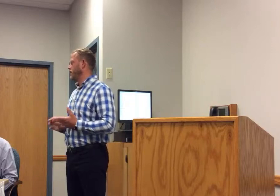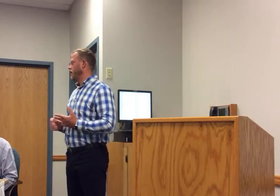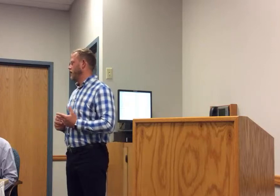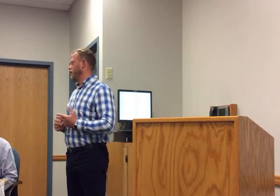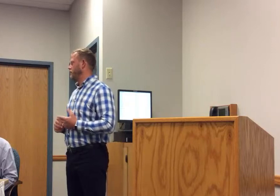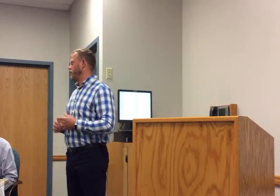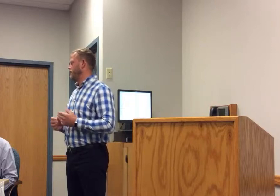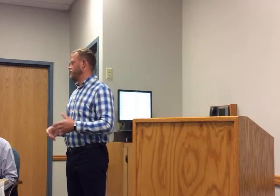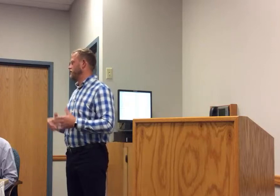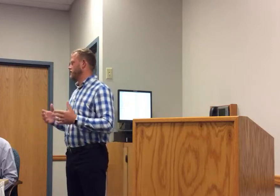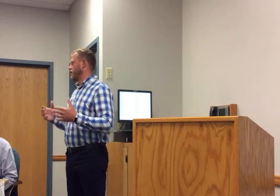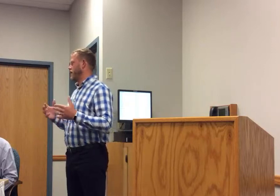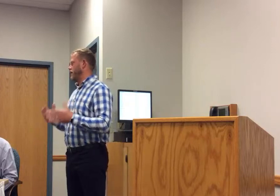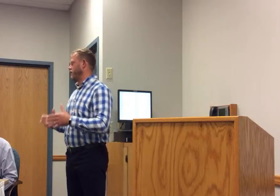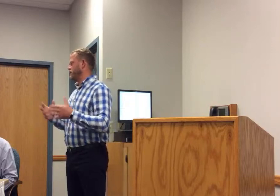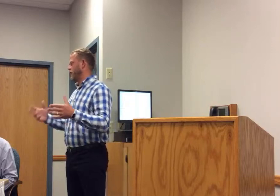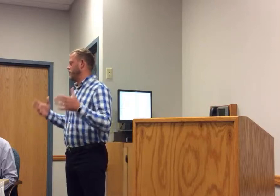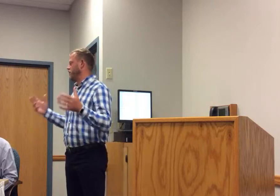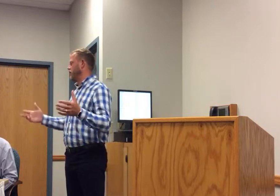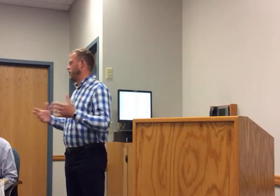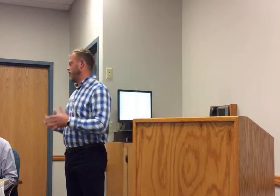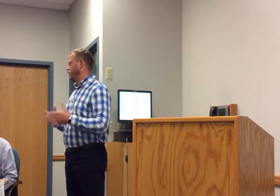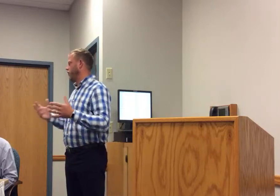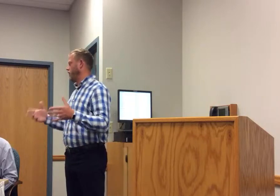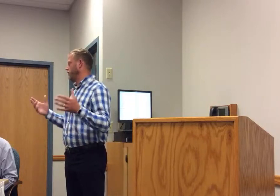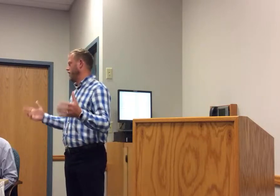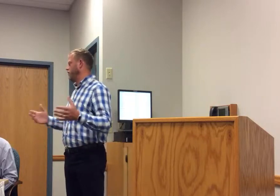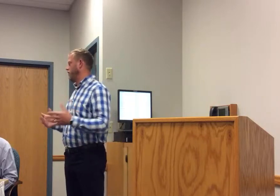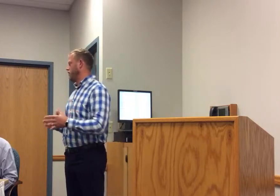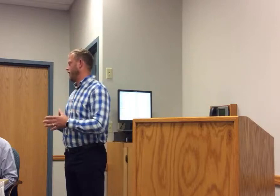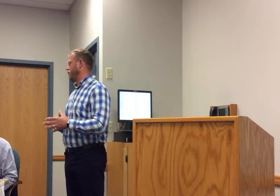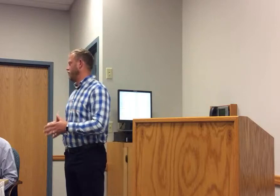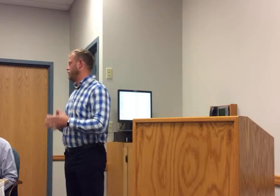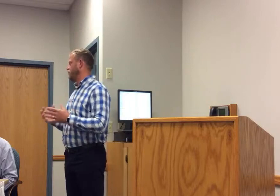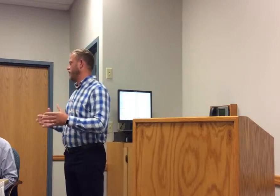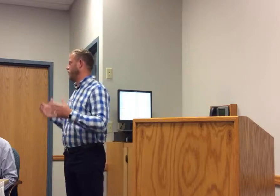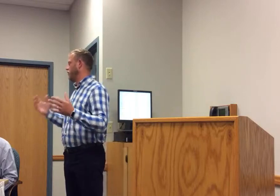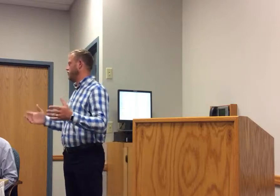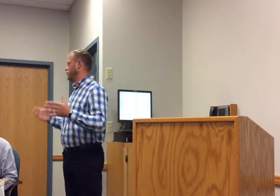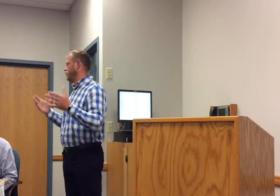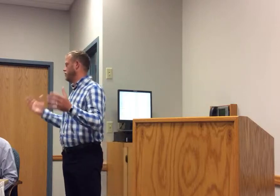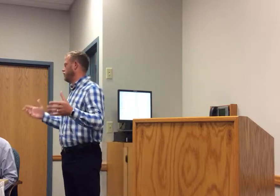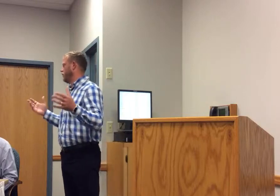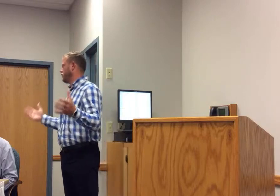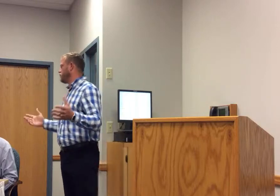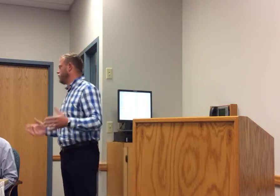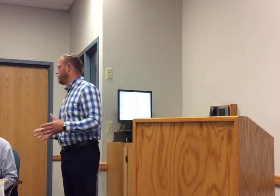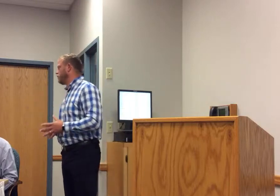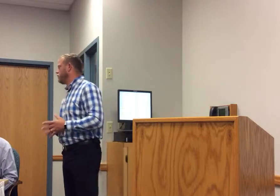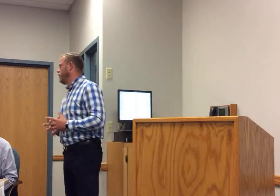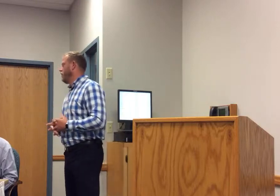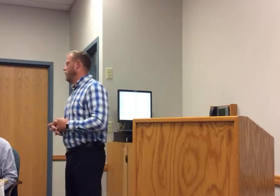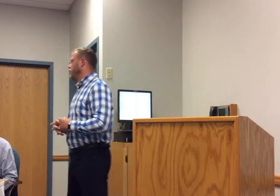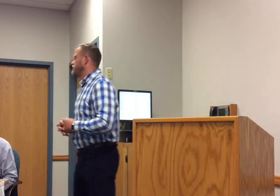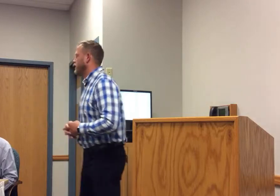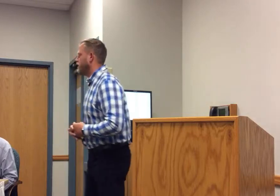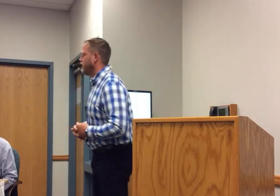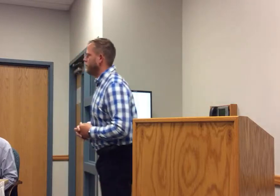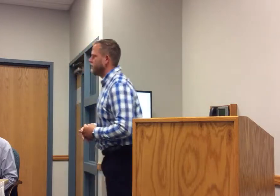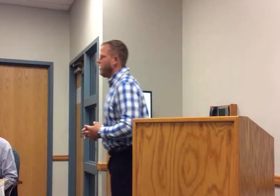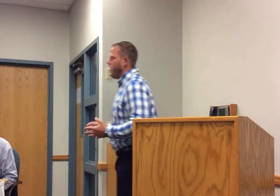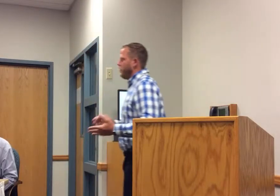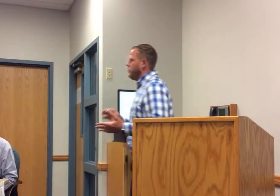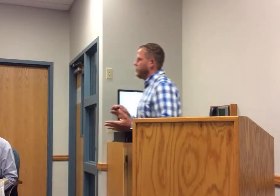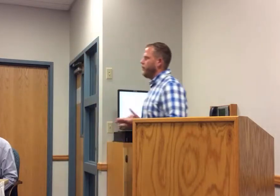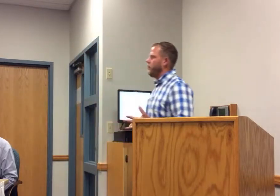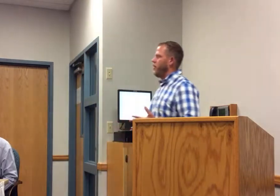community, it's just every time they meet, every week that they meet, that group is just getting larger and larger and larger with those young